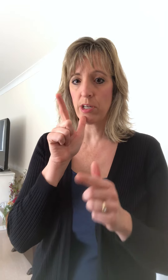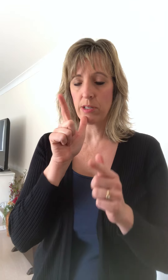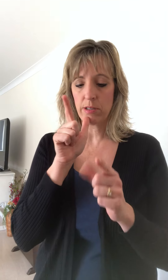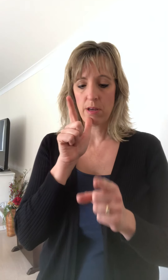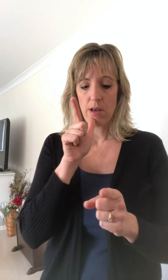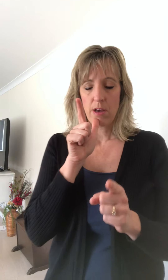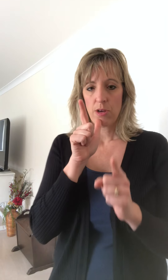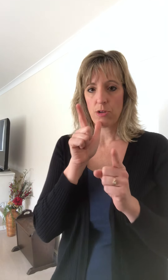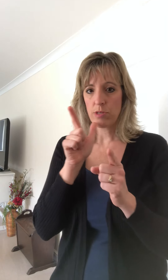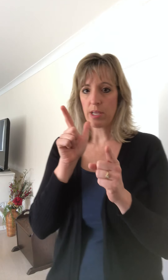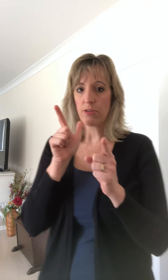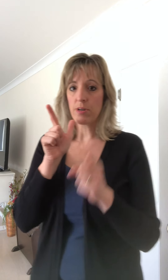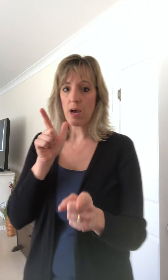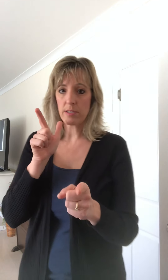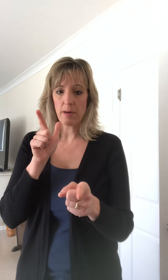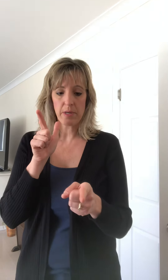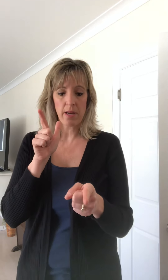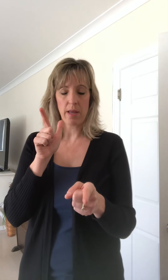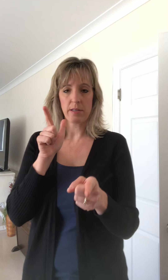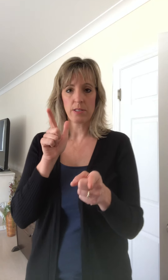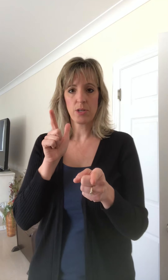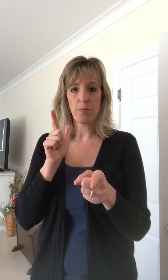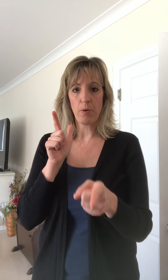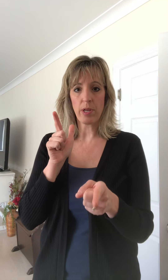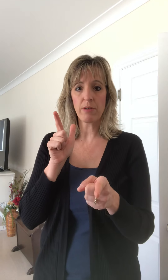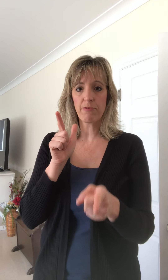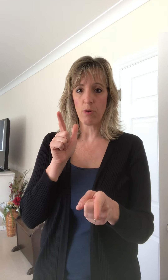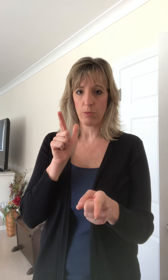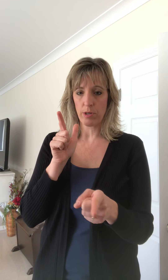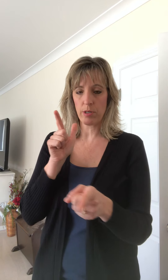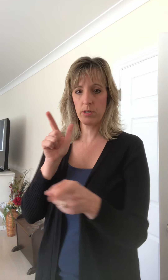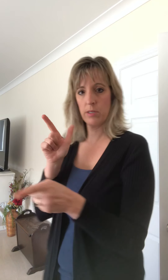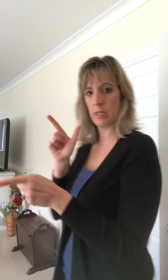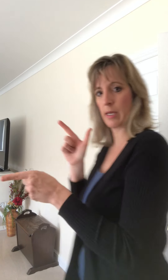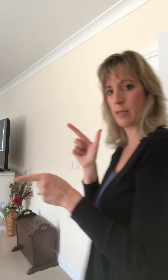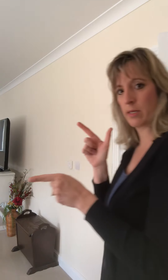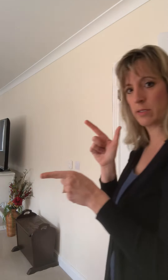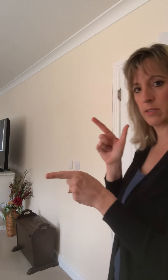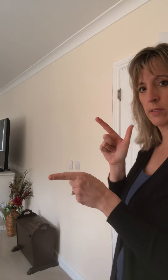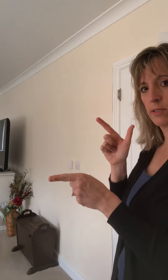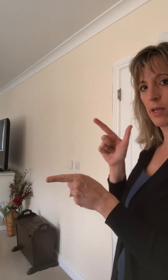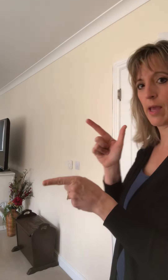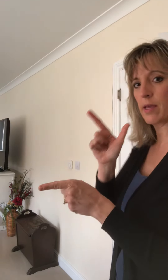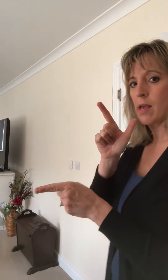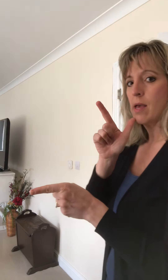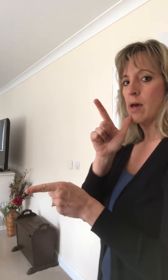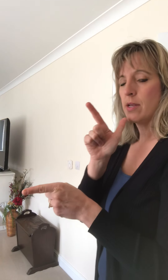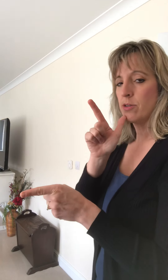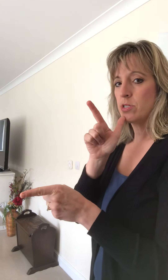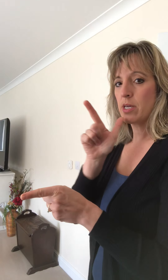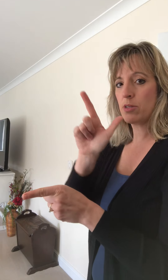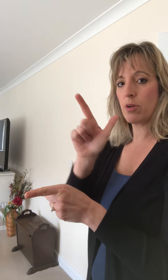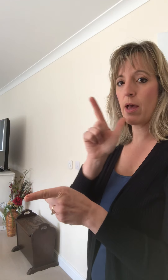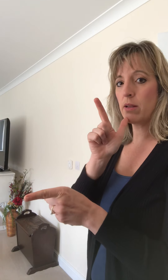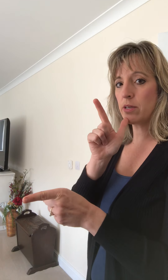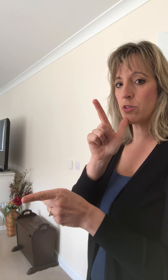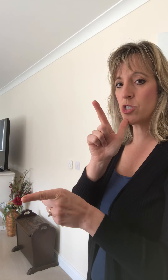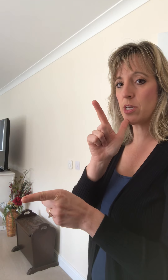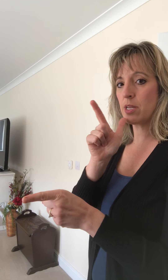chin. You take your non-dominant hand, you point it forward like this, okay? And you take your L at your chin and